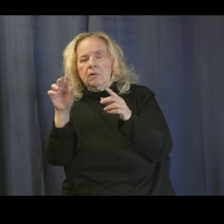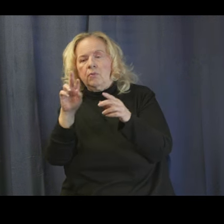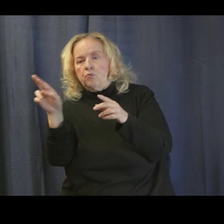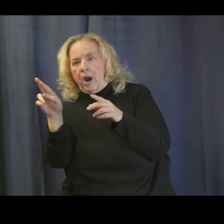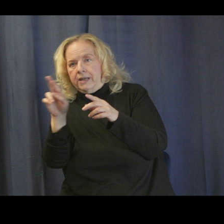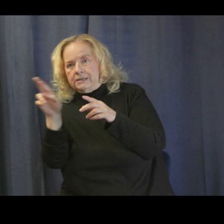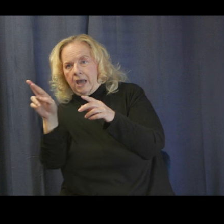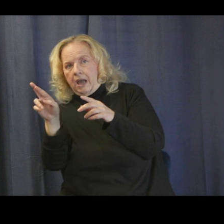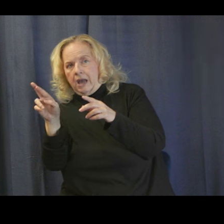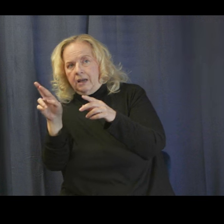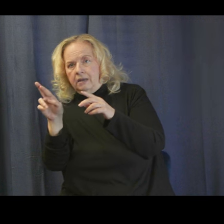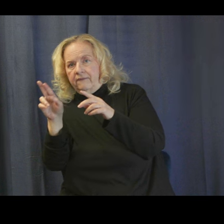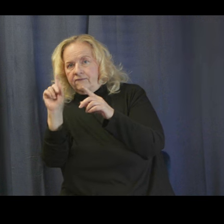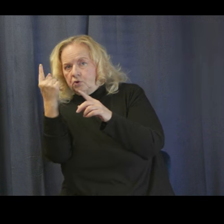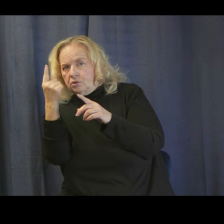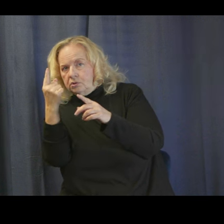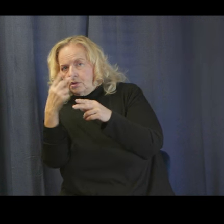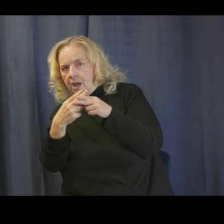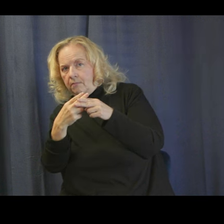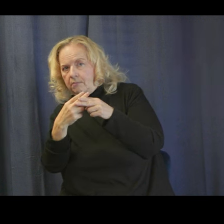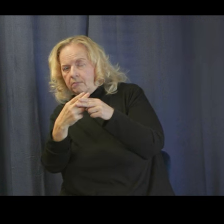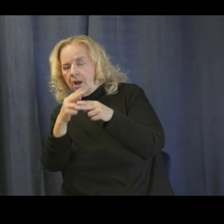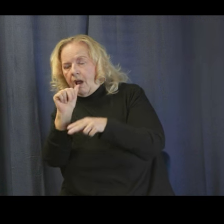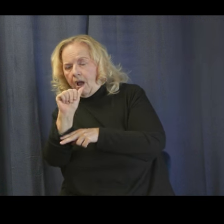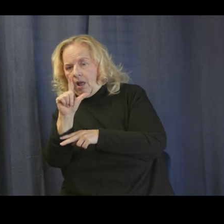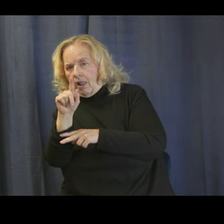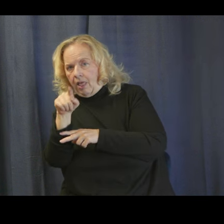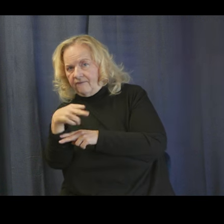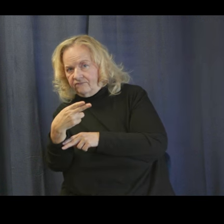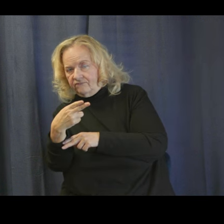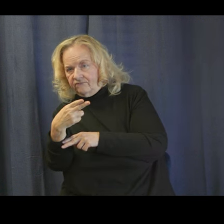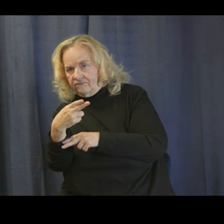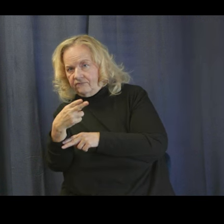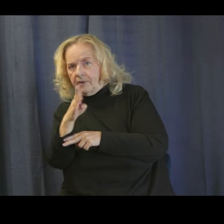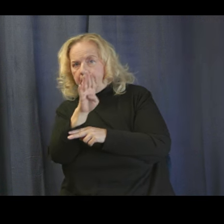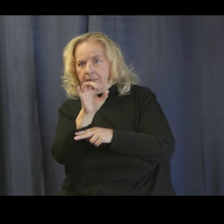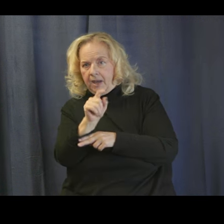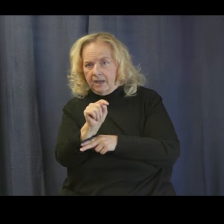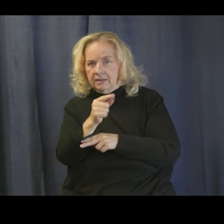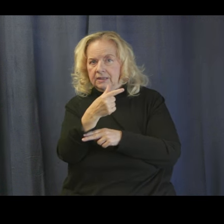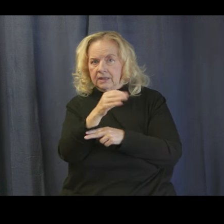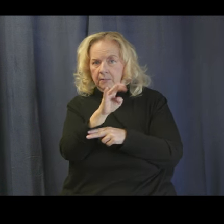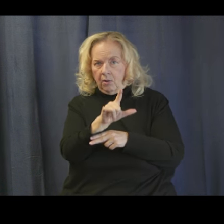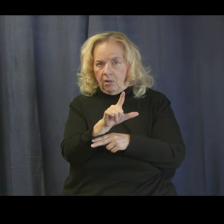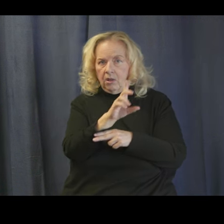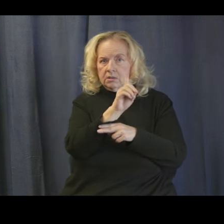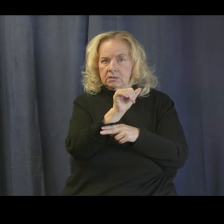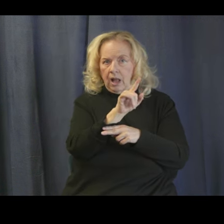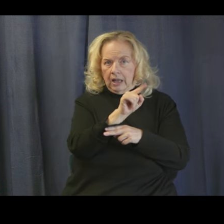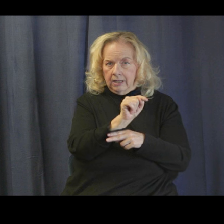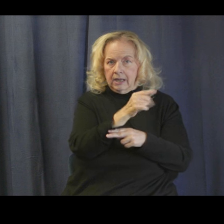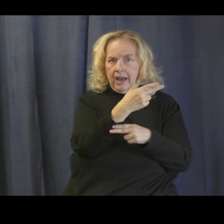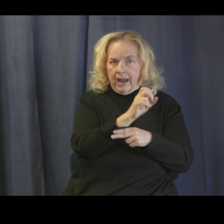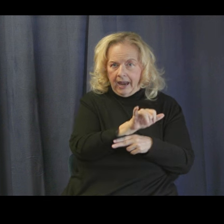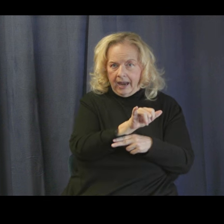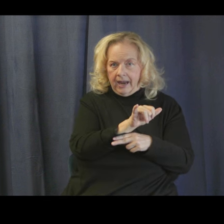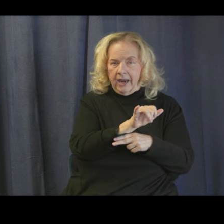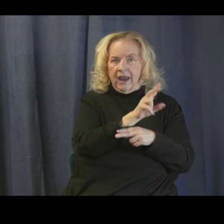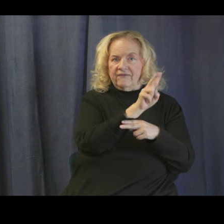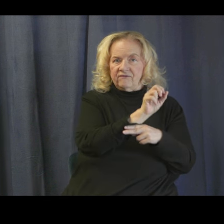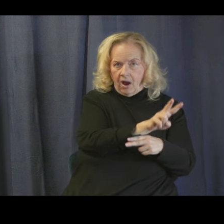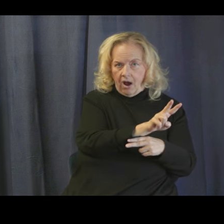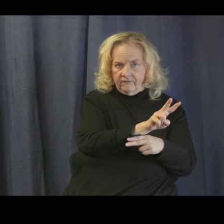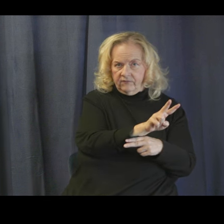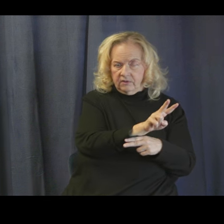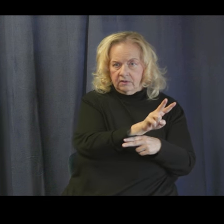alphabet. Can anyone tell me what the first one is? Aleph, Bet, Gimel, Dalet, He,